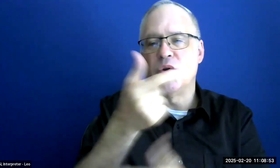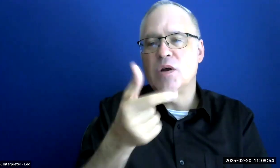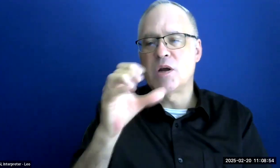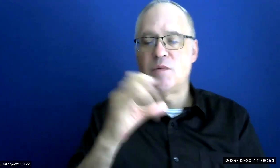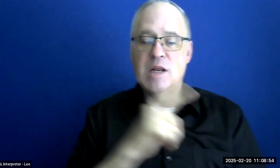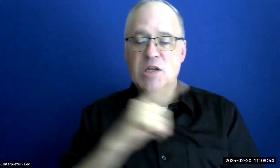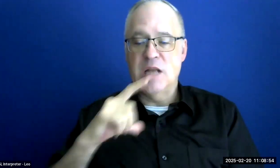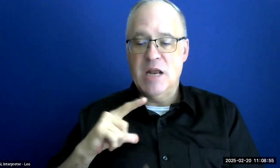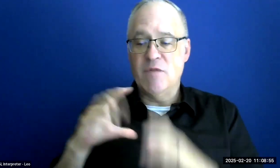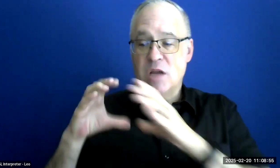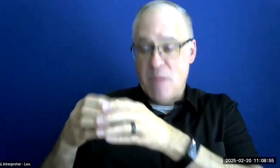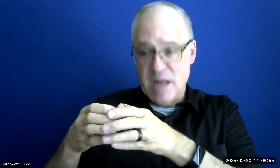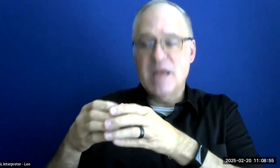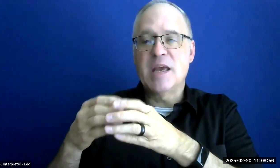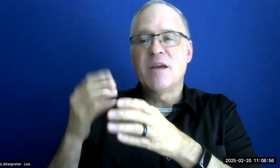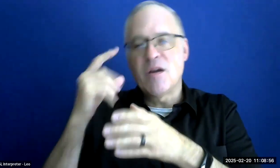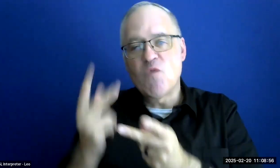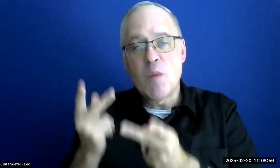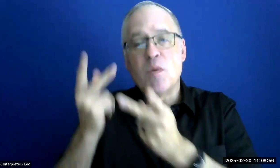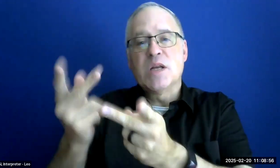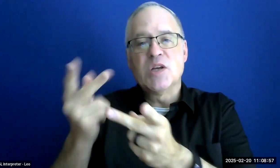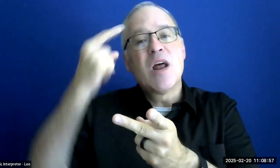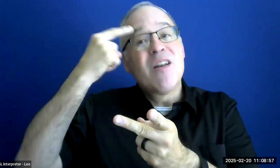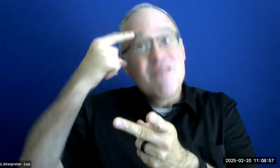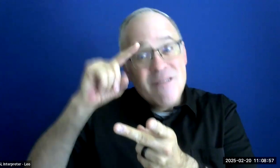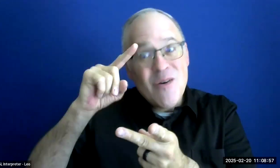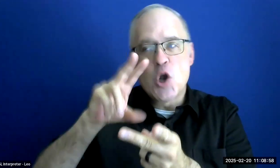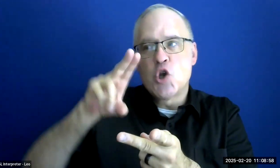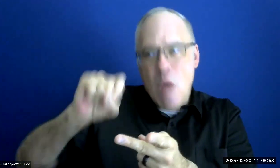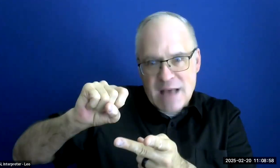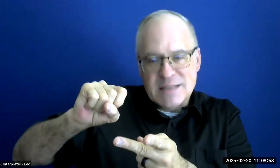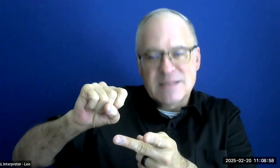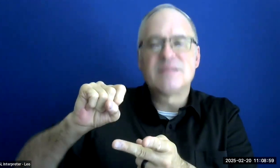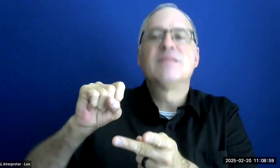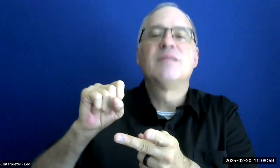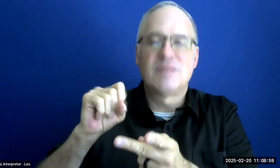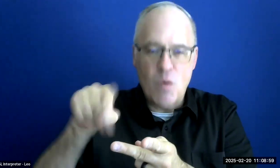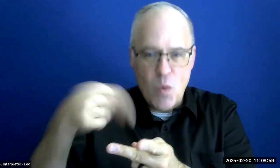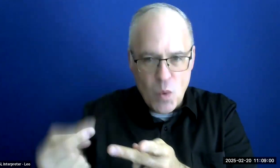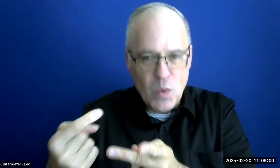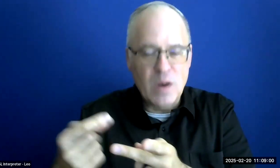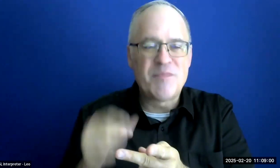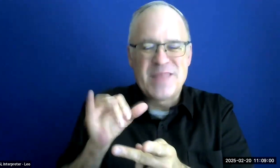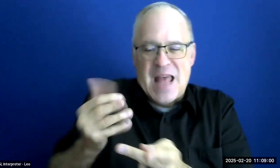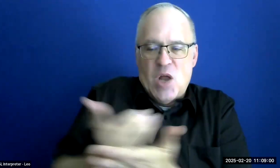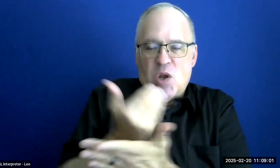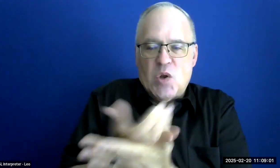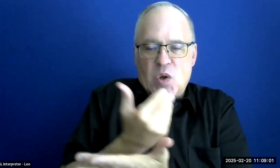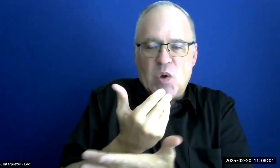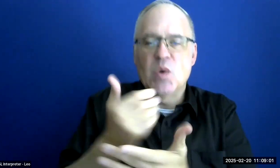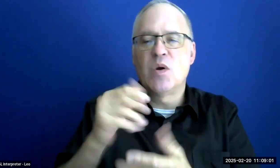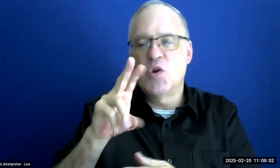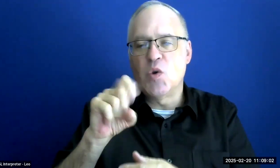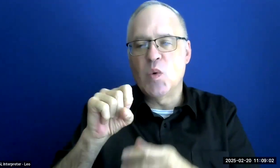Committee that will deal with petitions that pertain solely to U.S. matters. This new U.S. Regional Committee